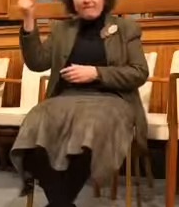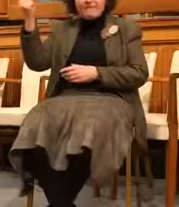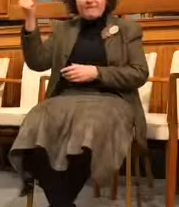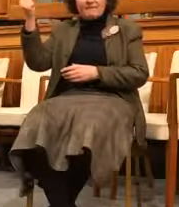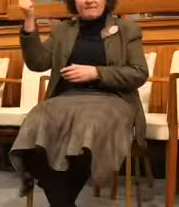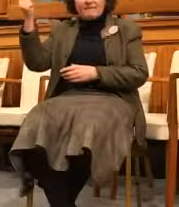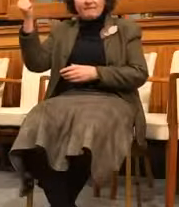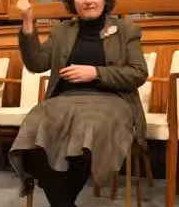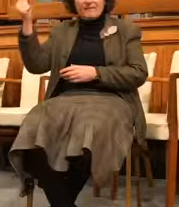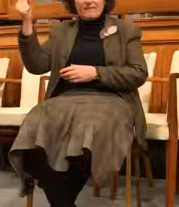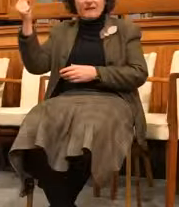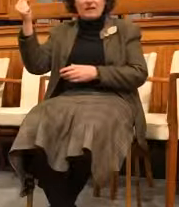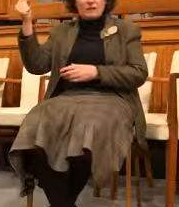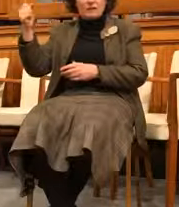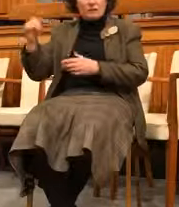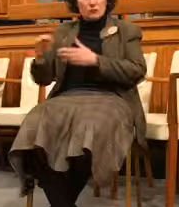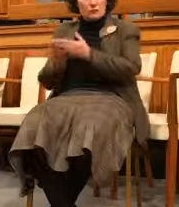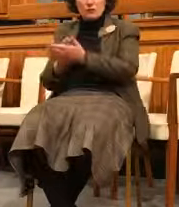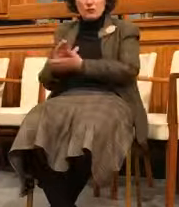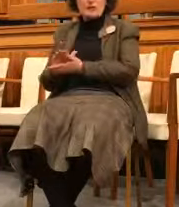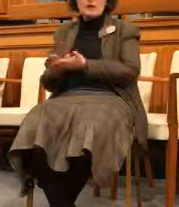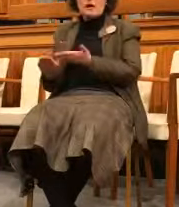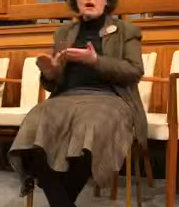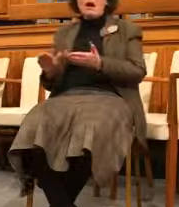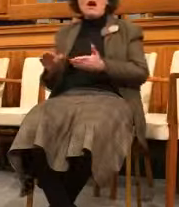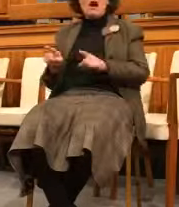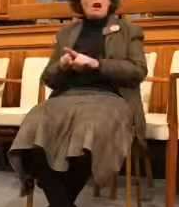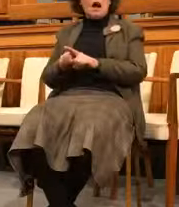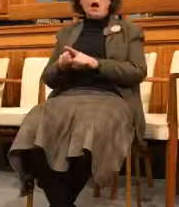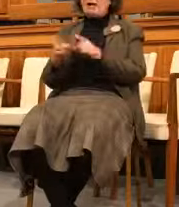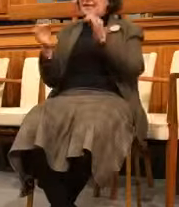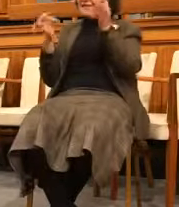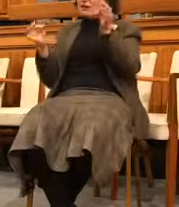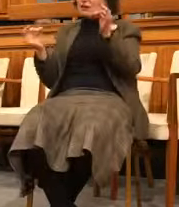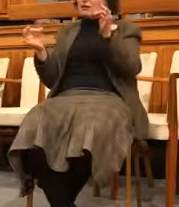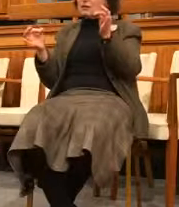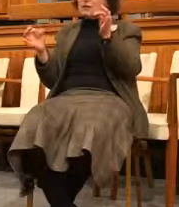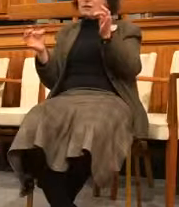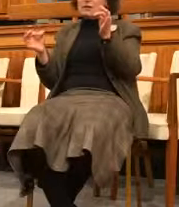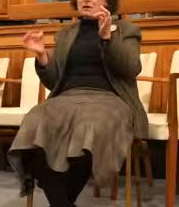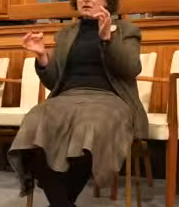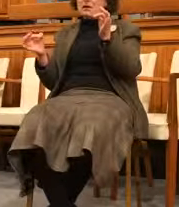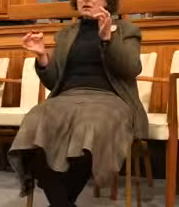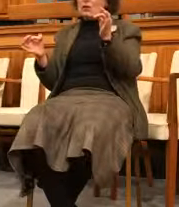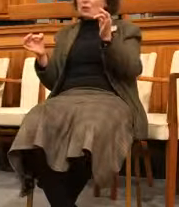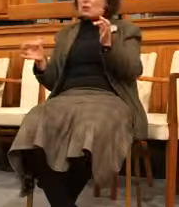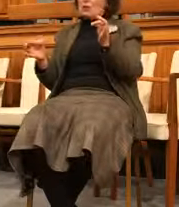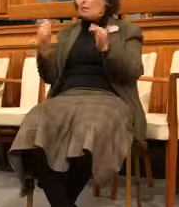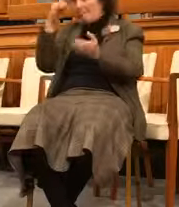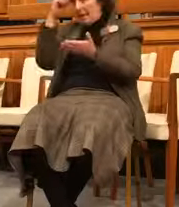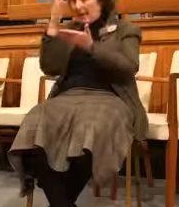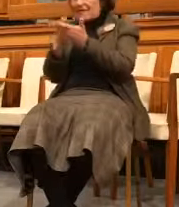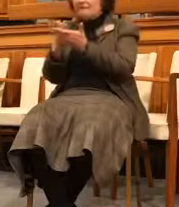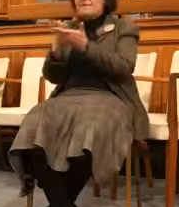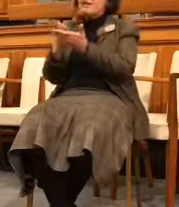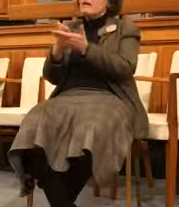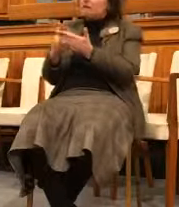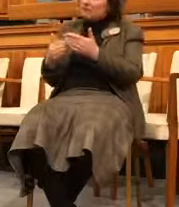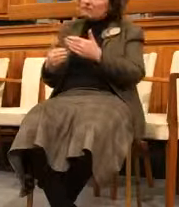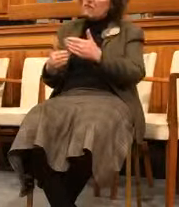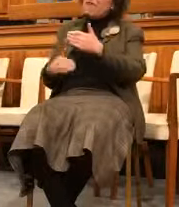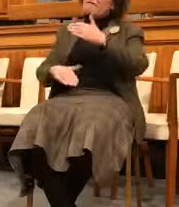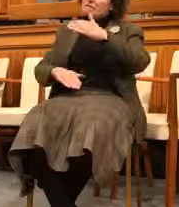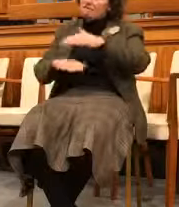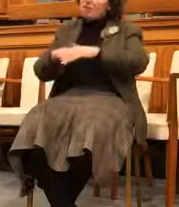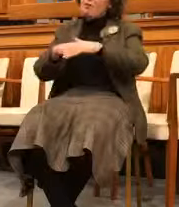a warrant of faith. If you believe in the manner I've been describing, with all your heart, you believe